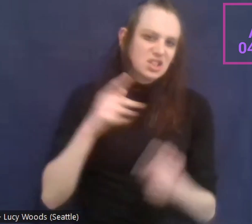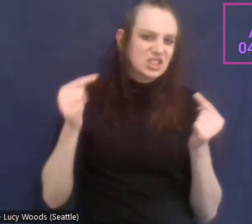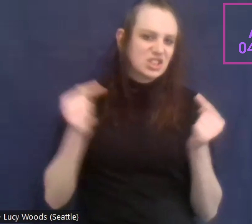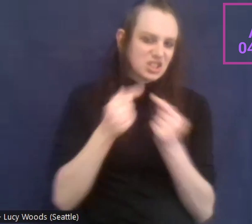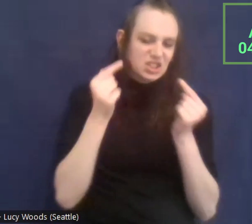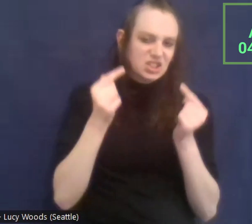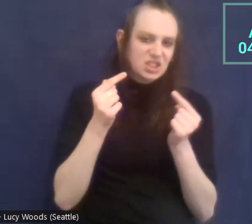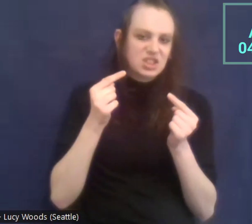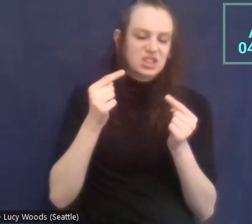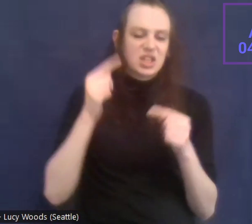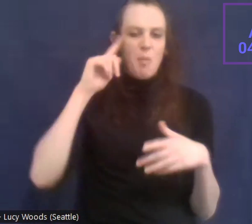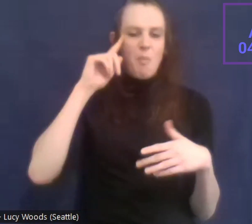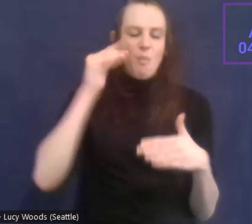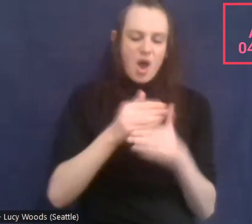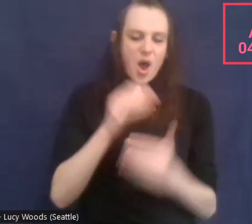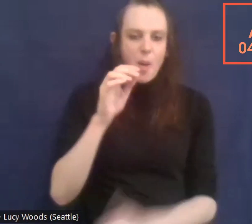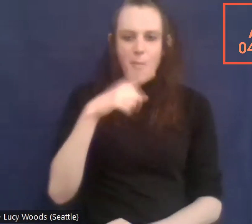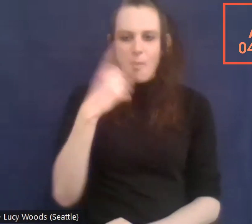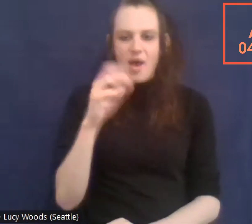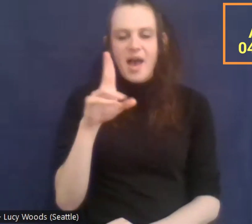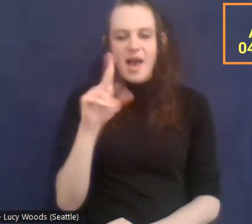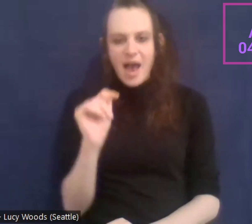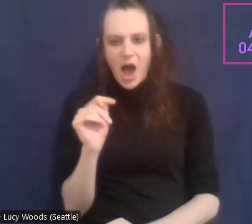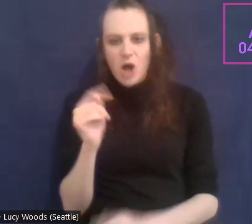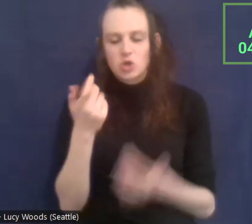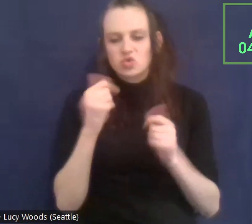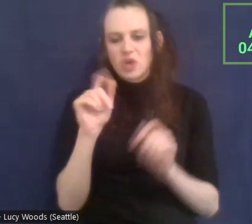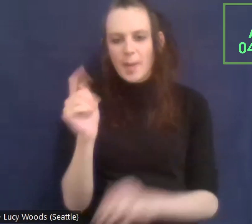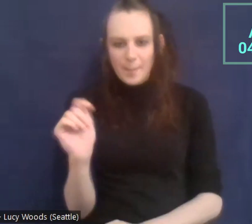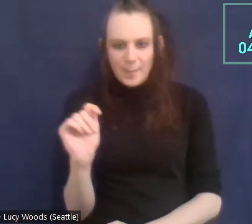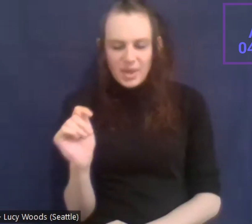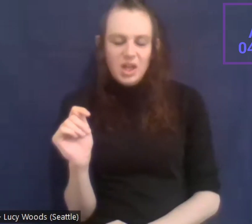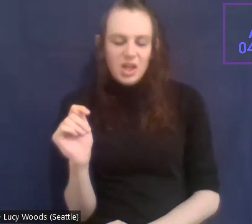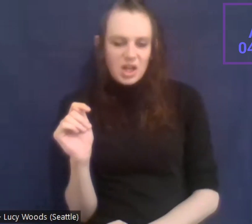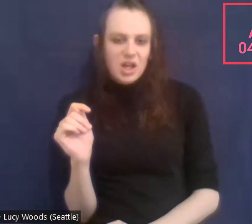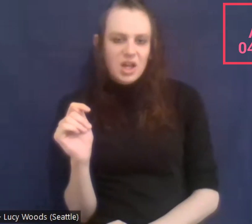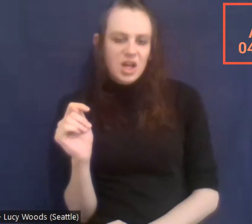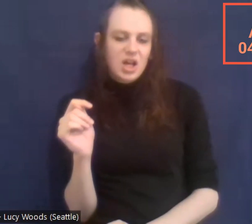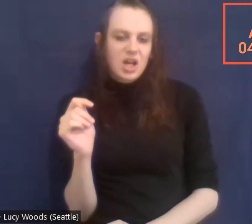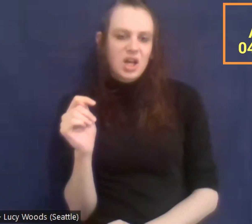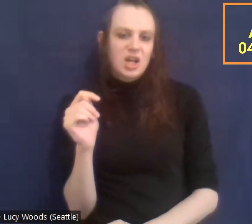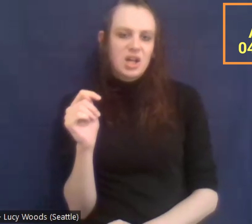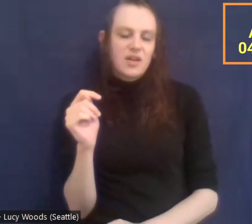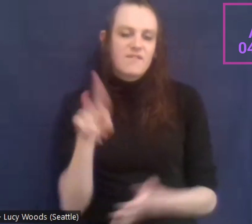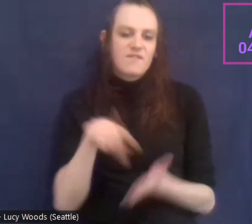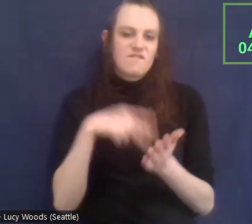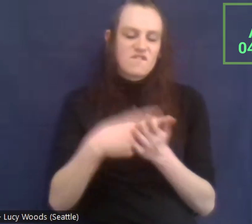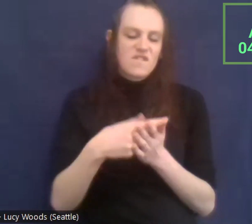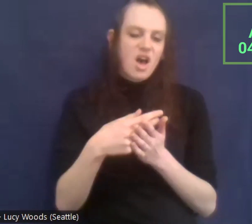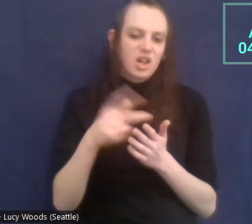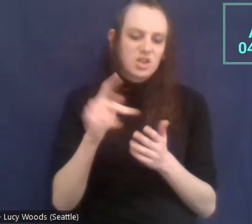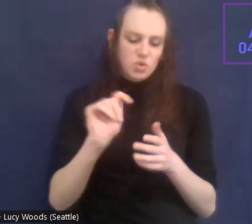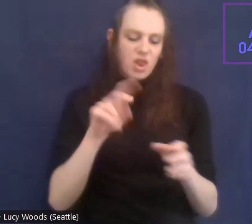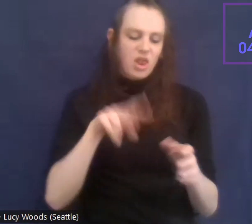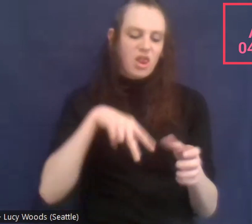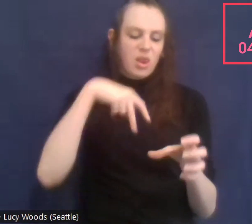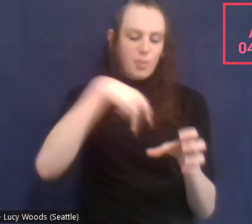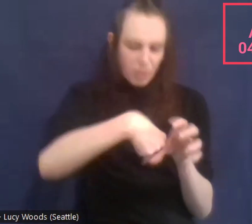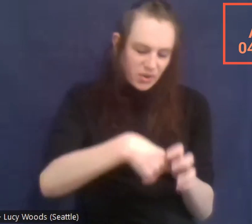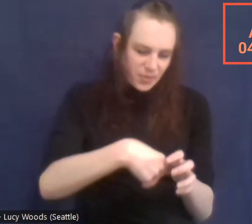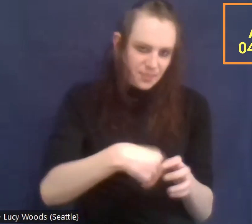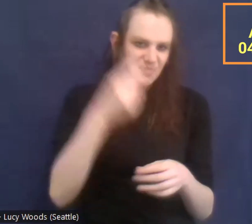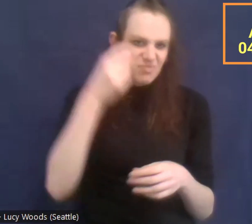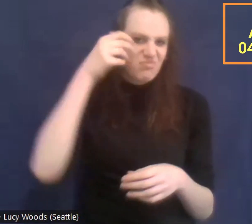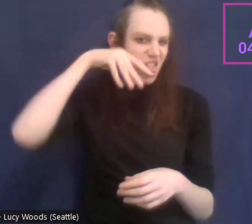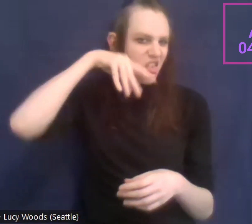the. I woke up with my pants around my legs. It was bad. Um, and then I tried drinking again that later